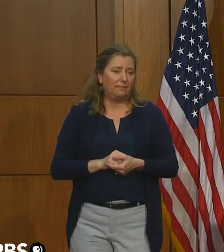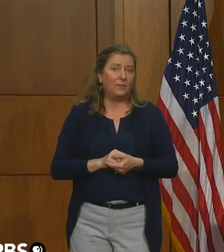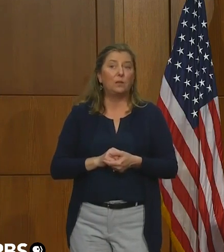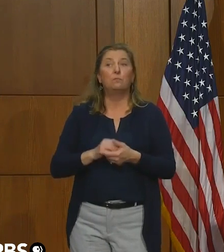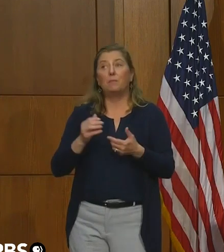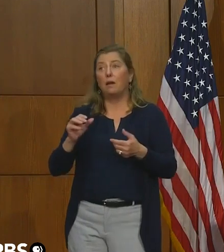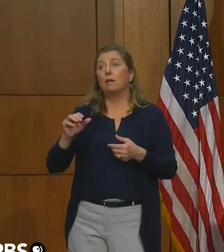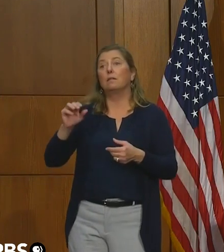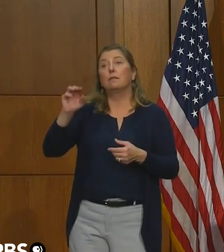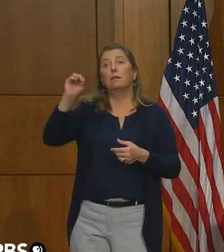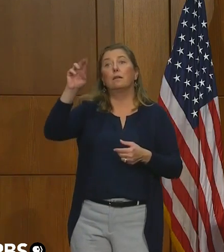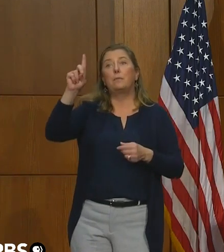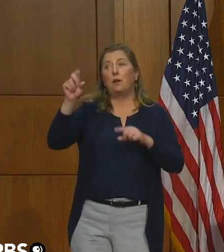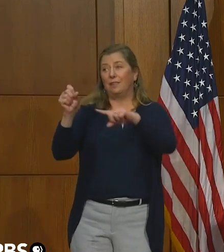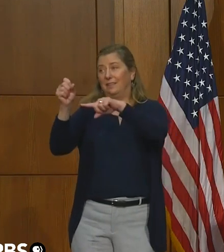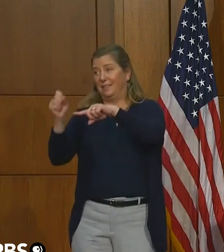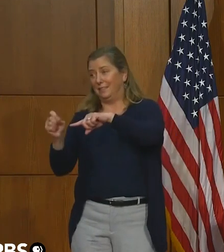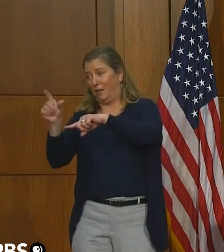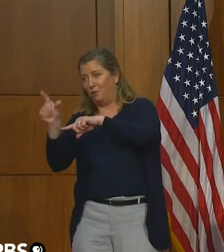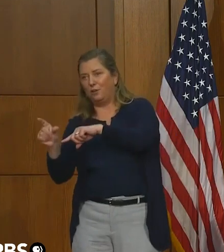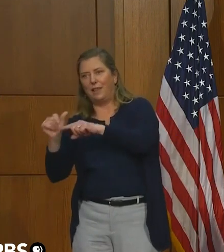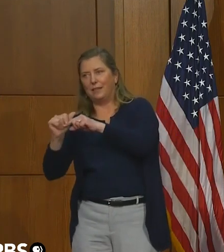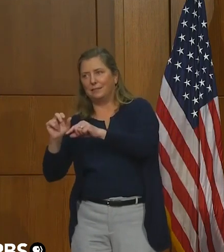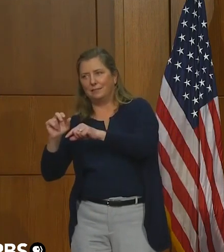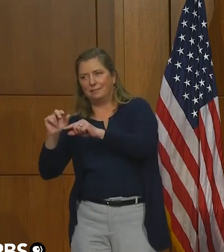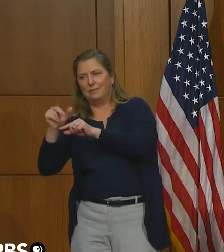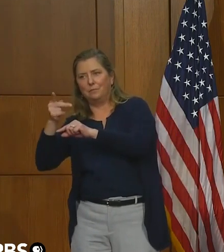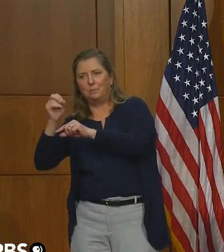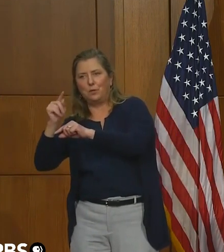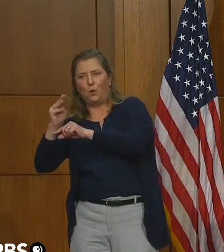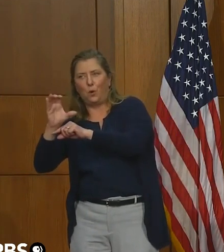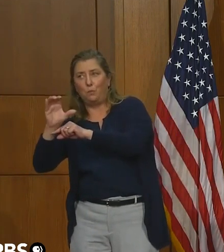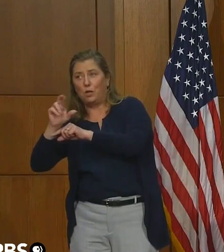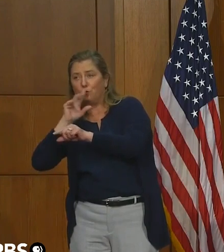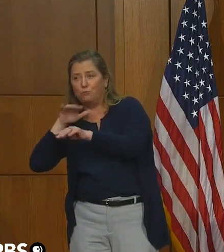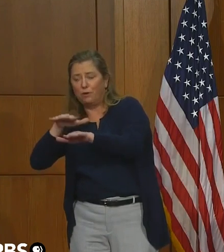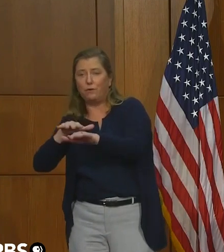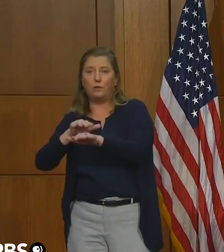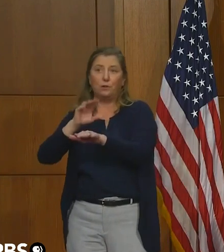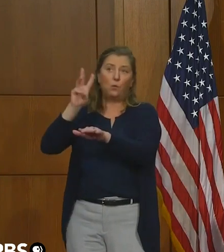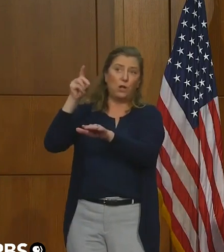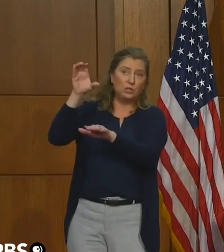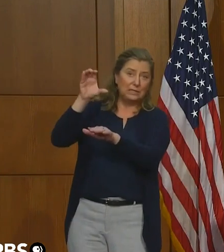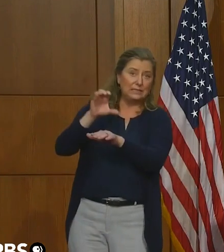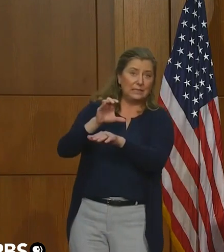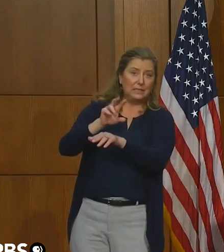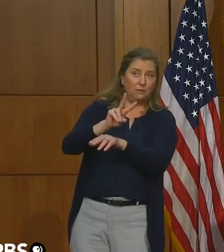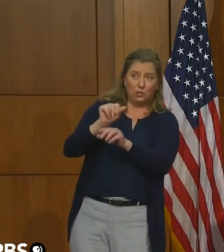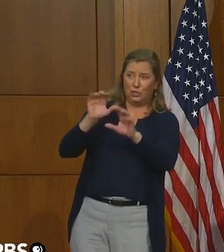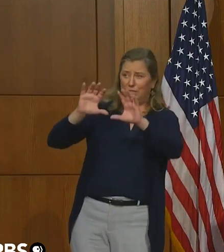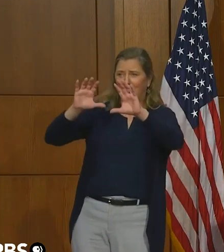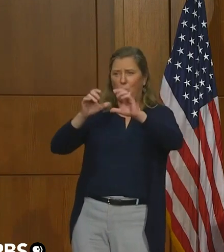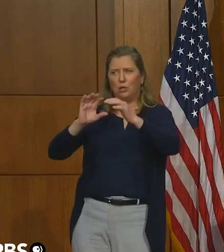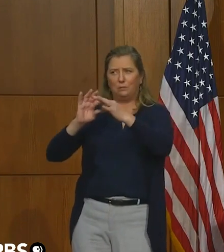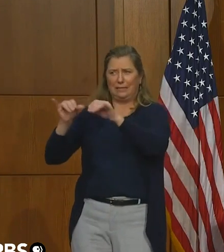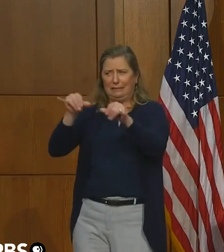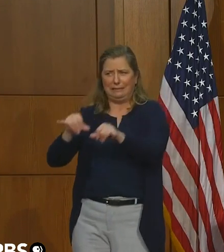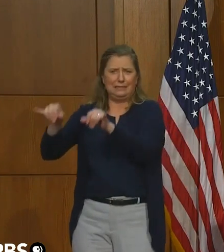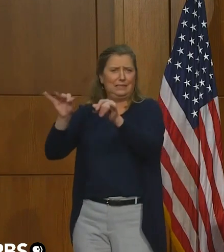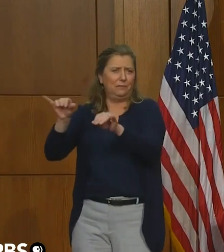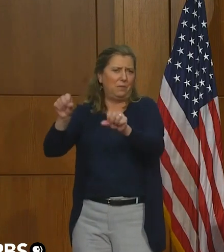the Maryland, which is right on the northern part of the Potomac River, Washington, D.C., and Virginia, as best we can. We want to be